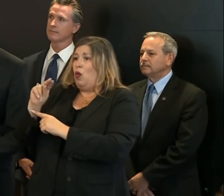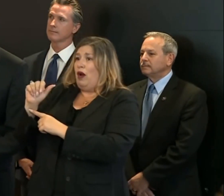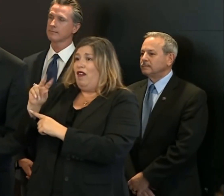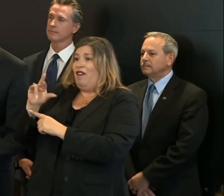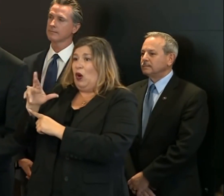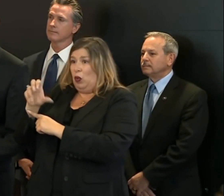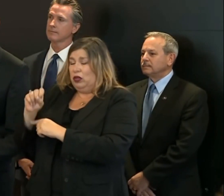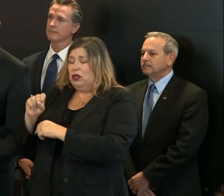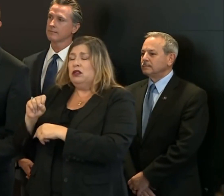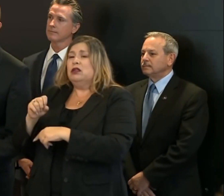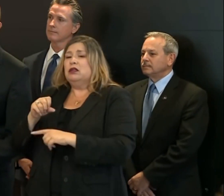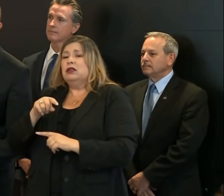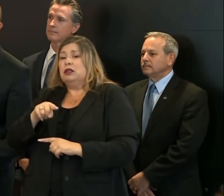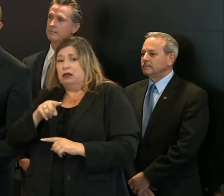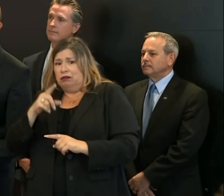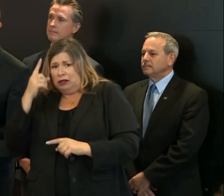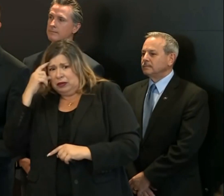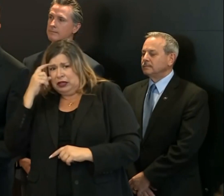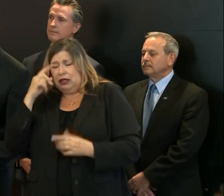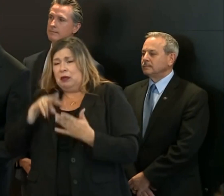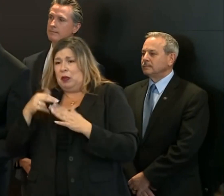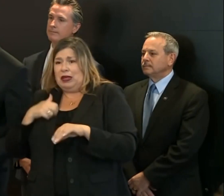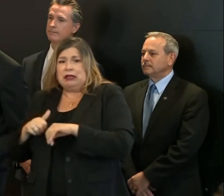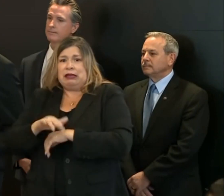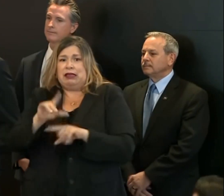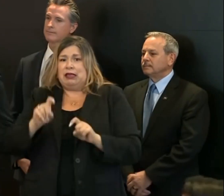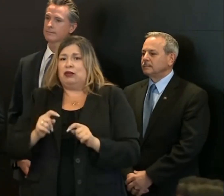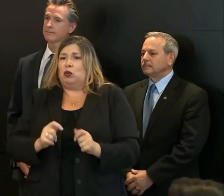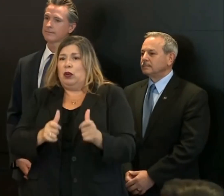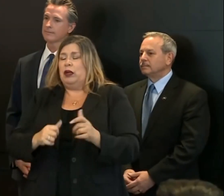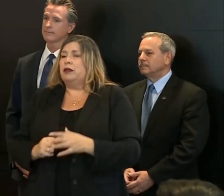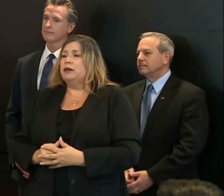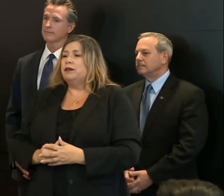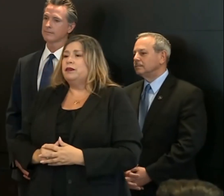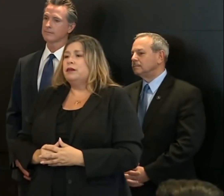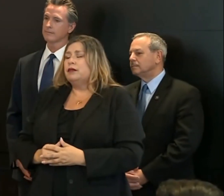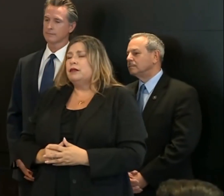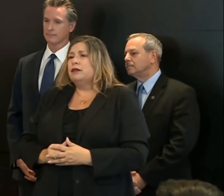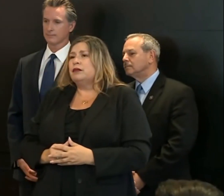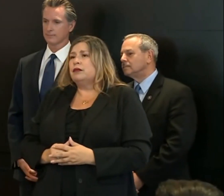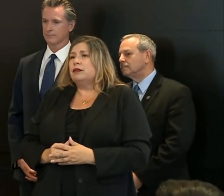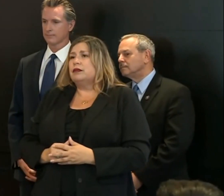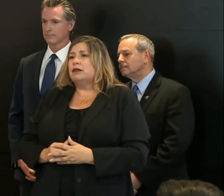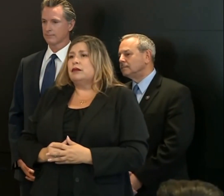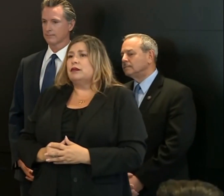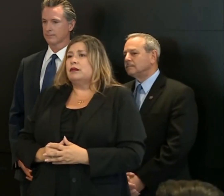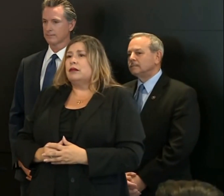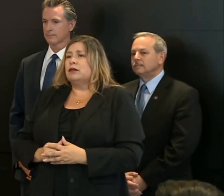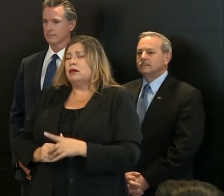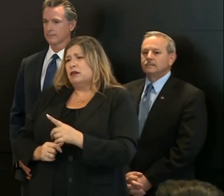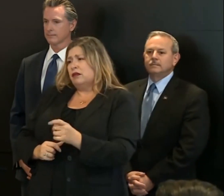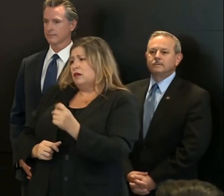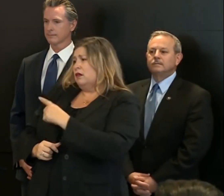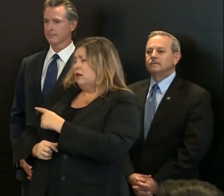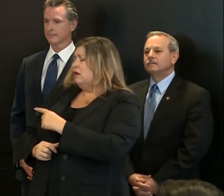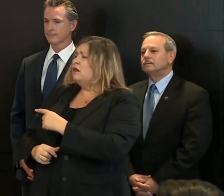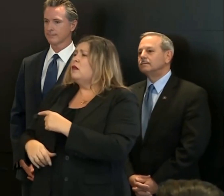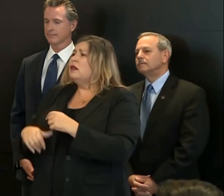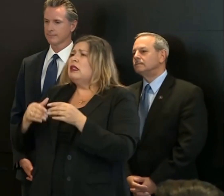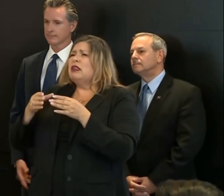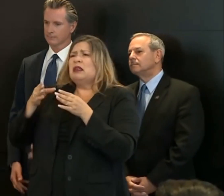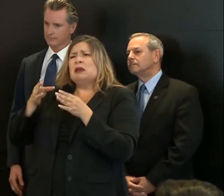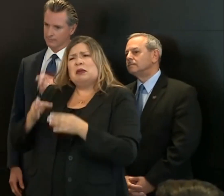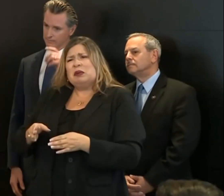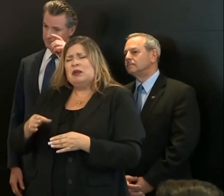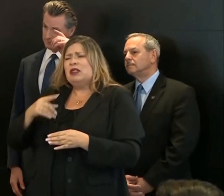the capability and permission to be able to send that test. I think about what kind of notifications people in Solano County are getting. People are getting reports,